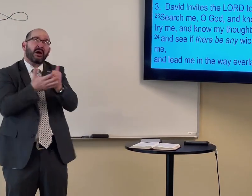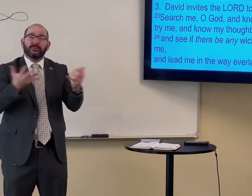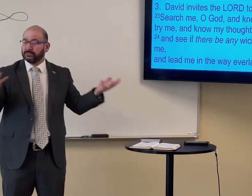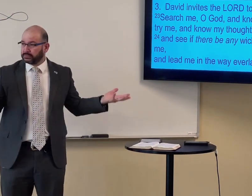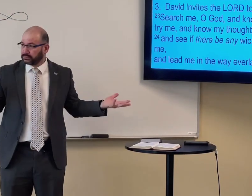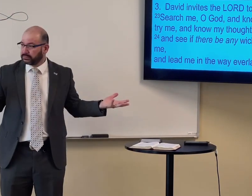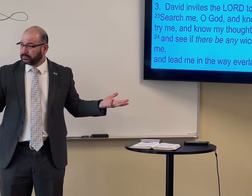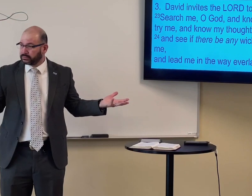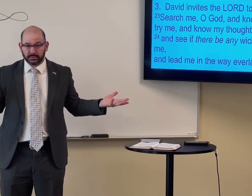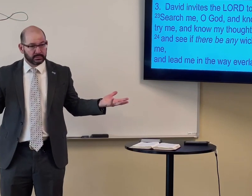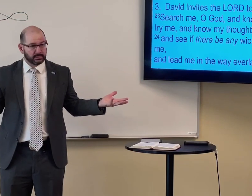Help me with this.